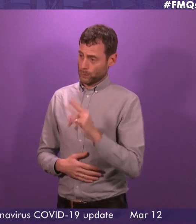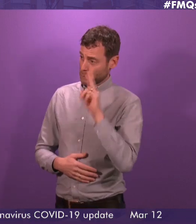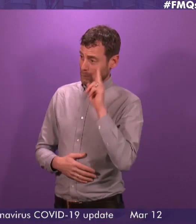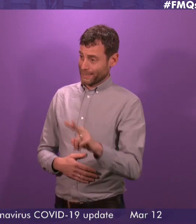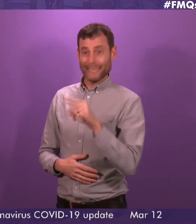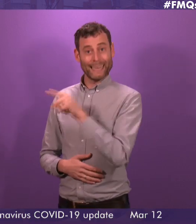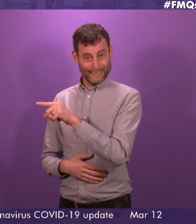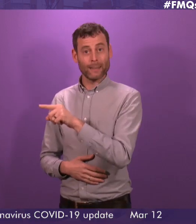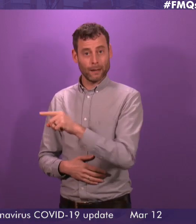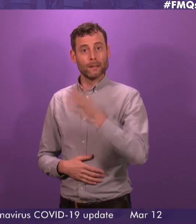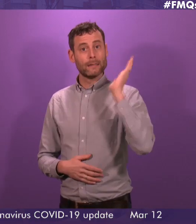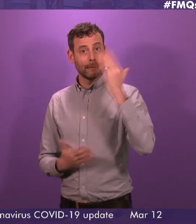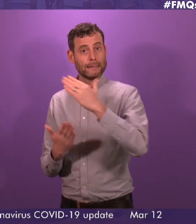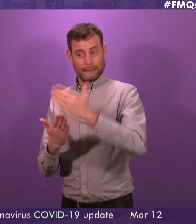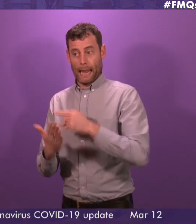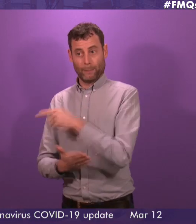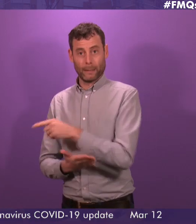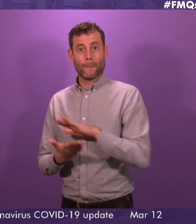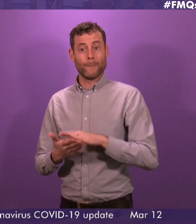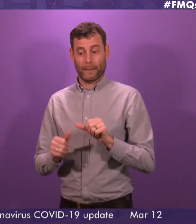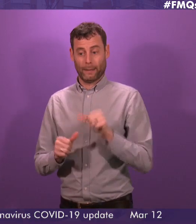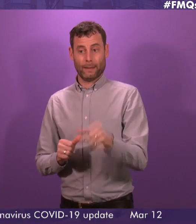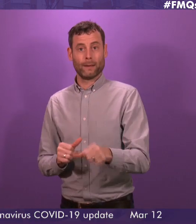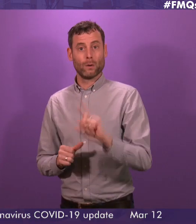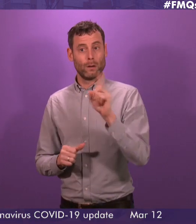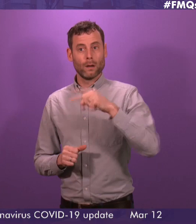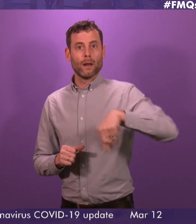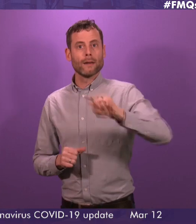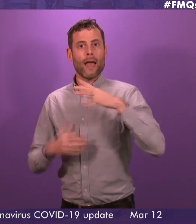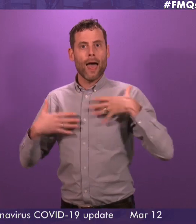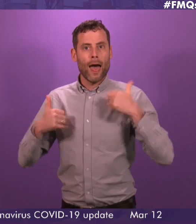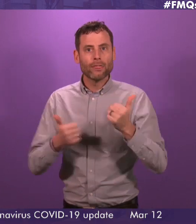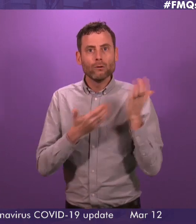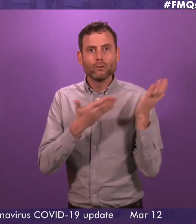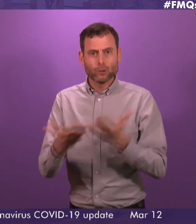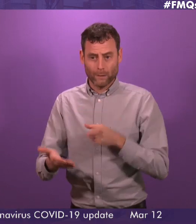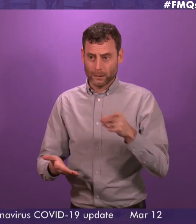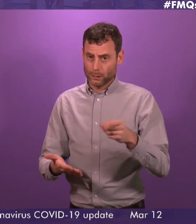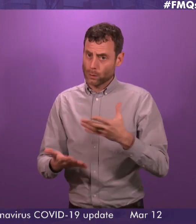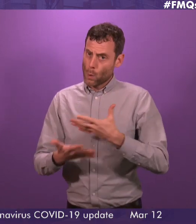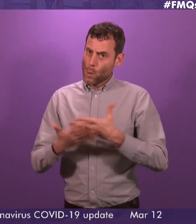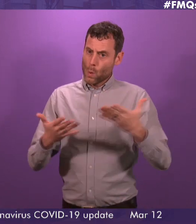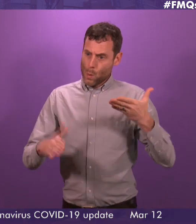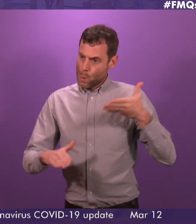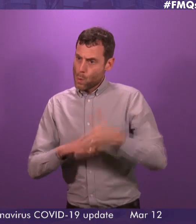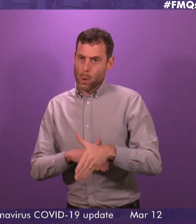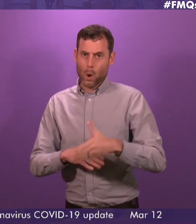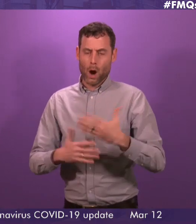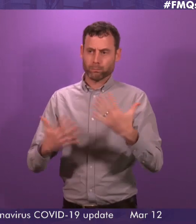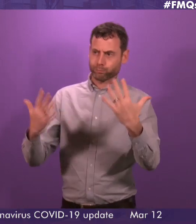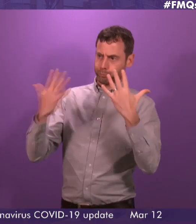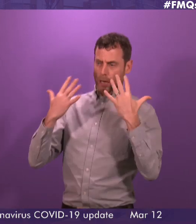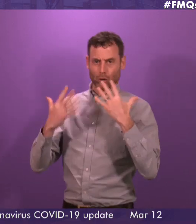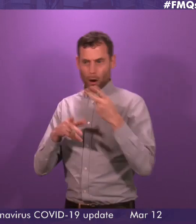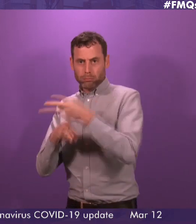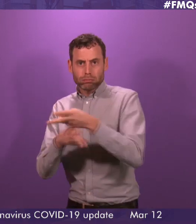care services are going to come under significant and sustained pressures in the coming days, weeks and months ahead. Can I therefore ask the Cabinet Secretary